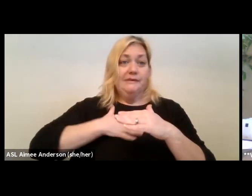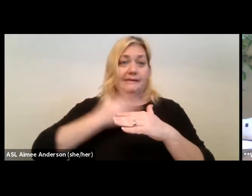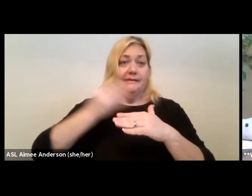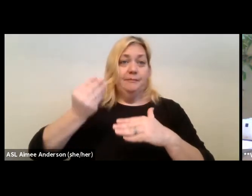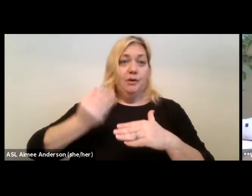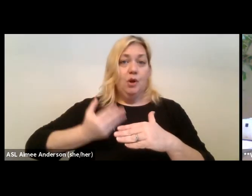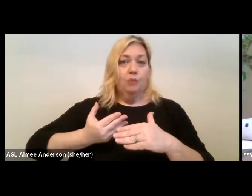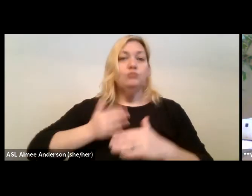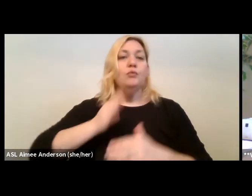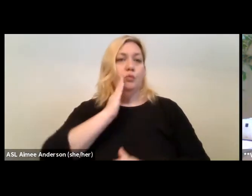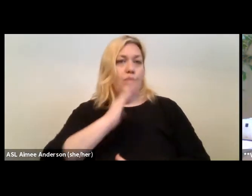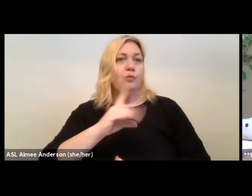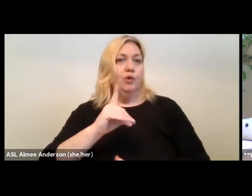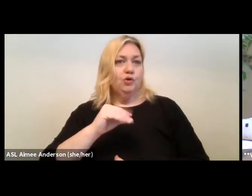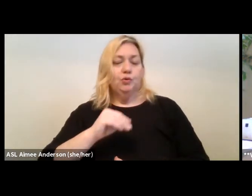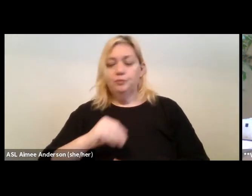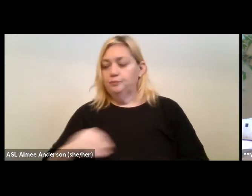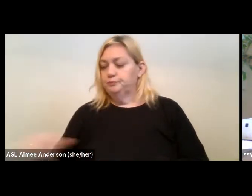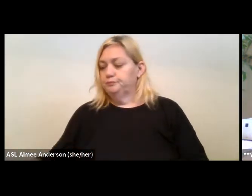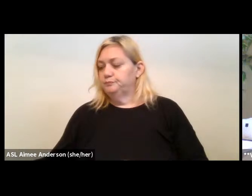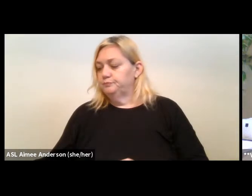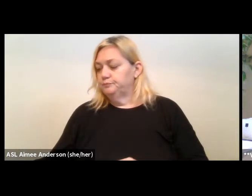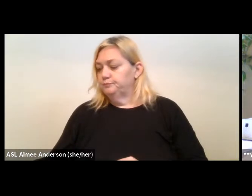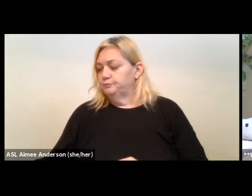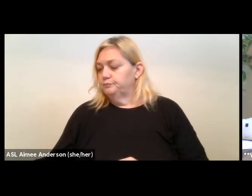Will do. Thank you.